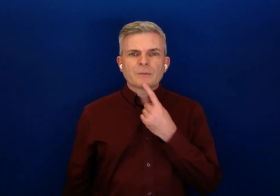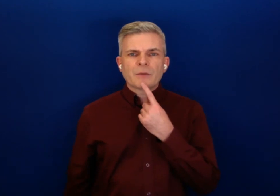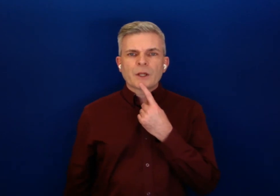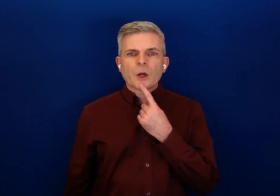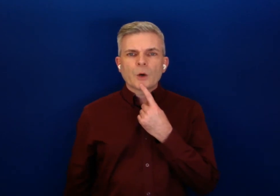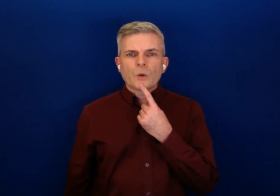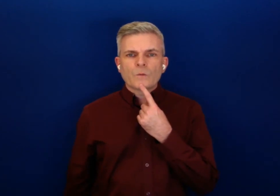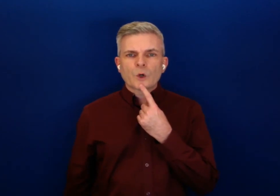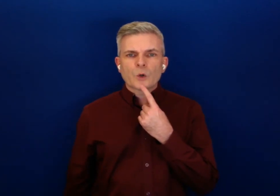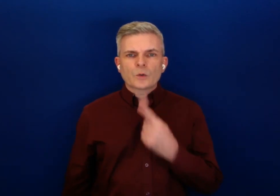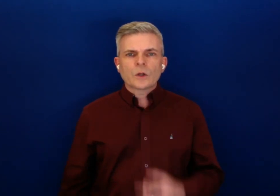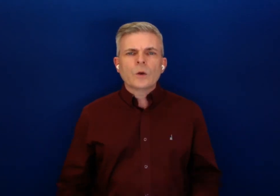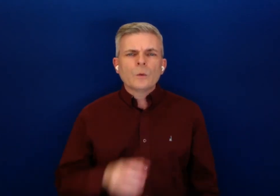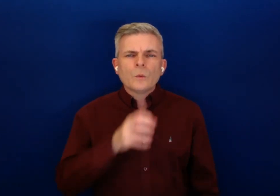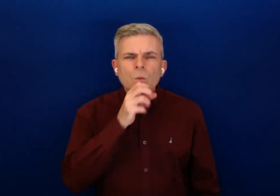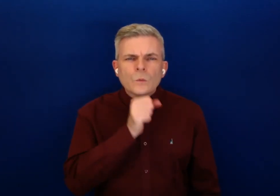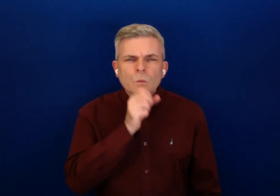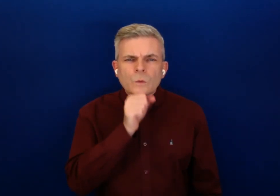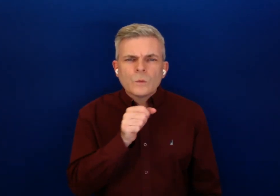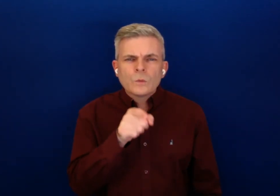mouthing O for old.